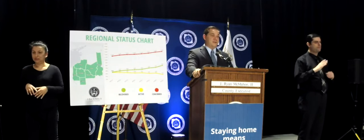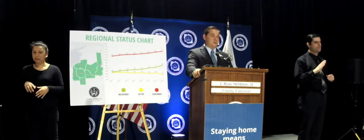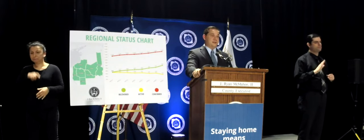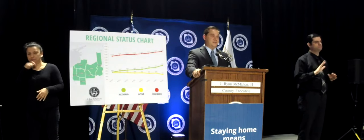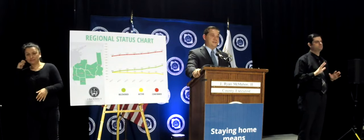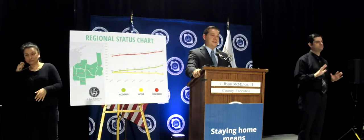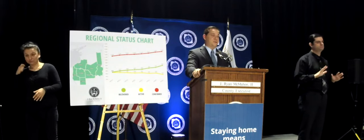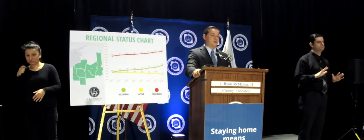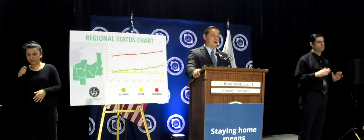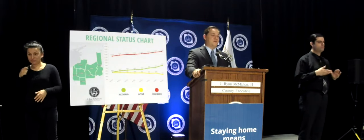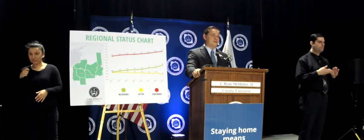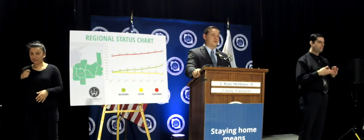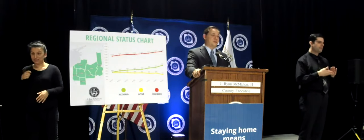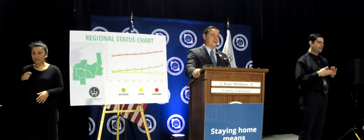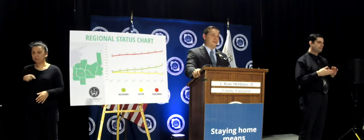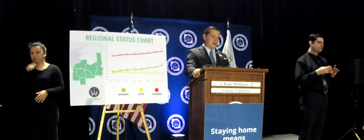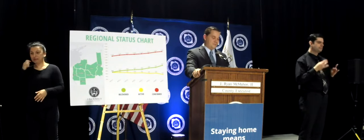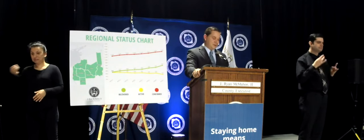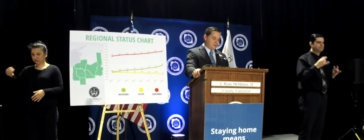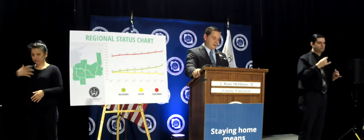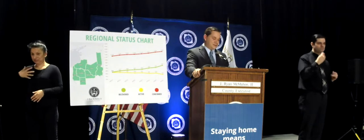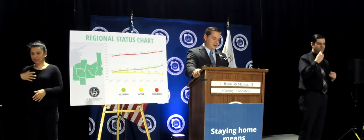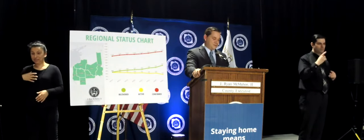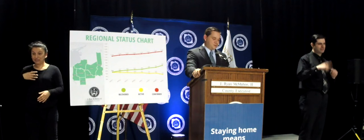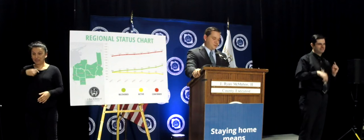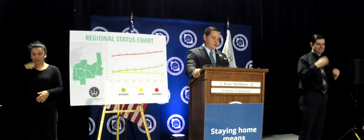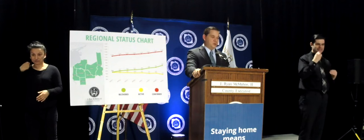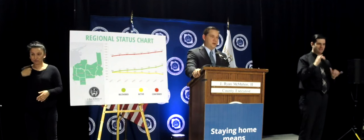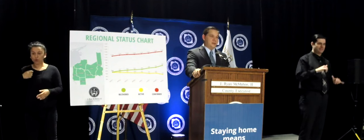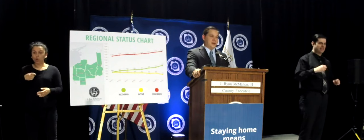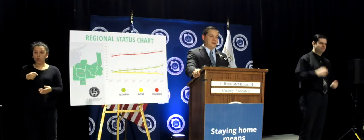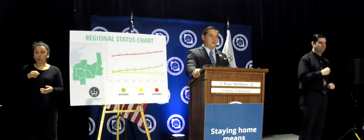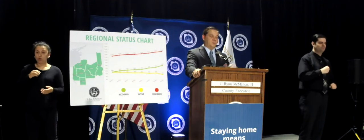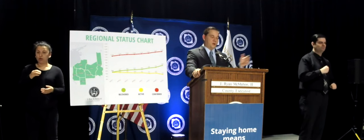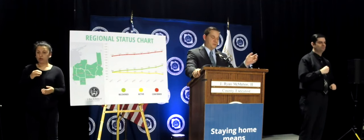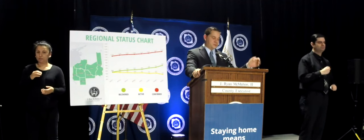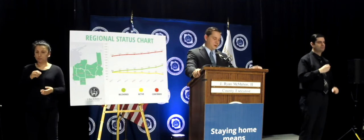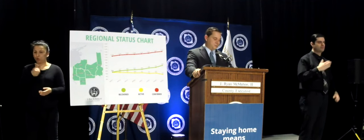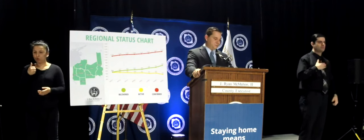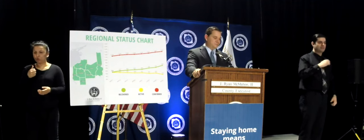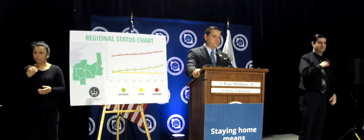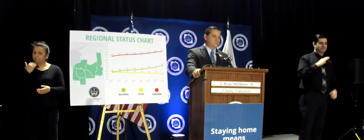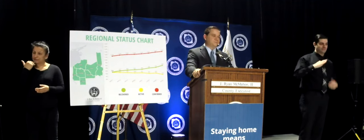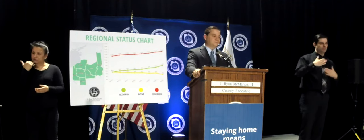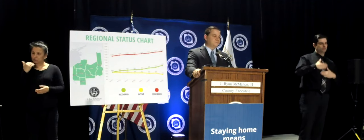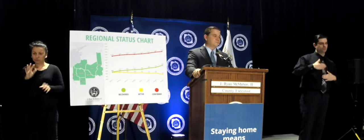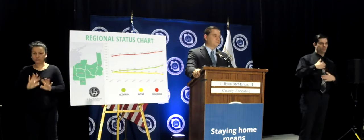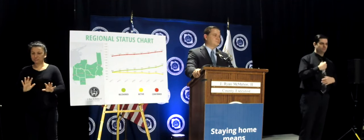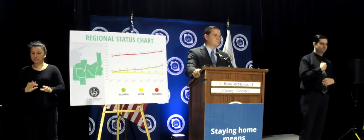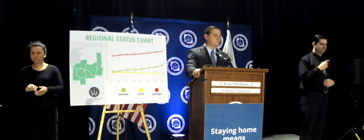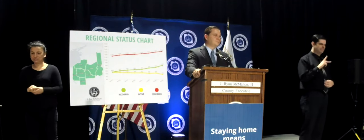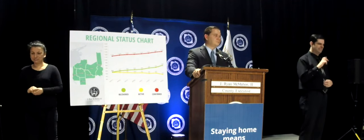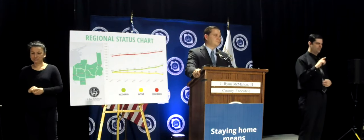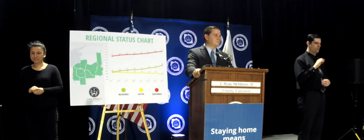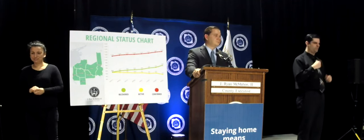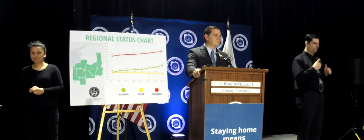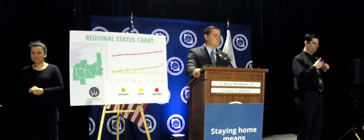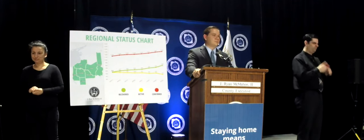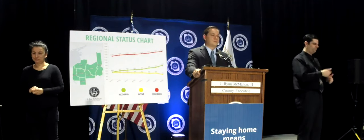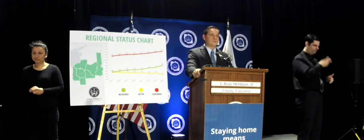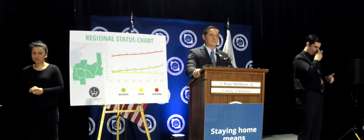goods that everybody keeps sending up to our office. I want to thank them. My staff is really enjoying that, and all the departments are.